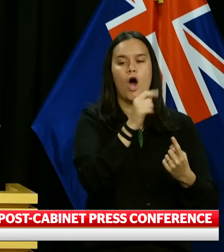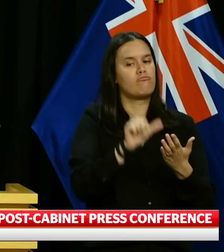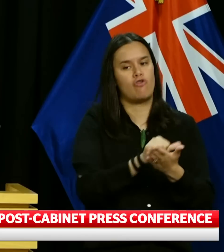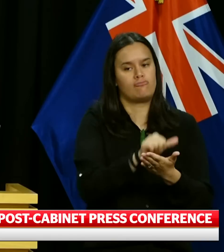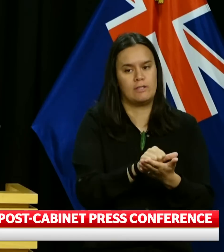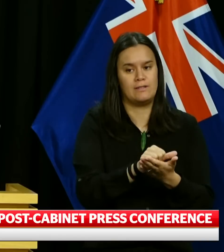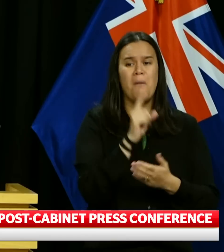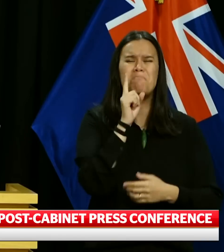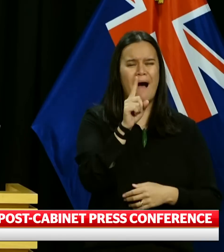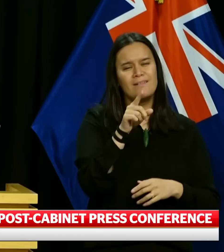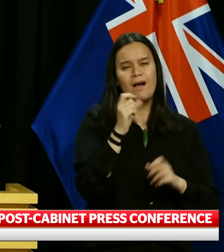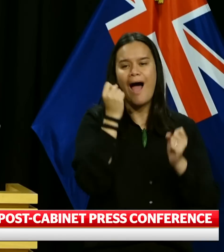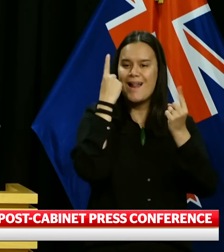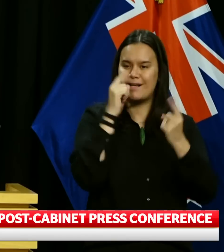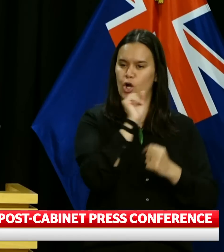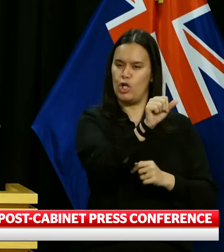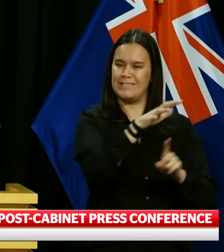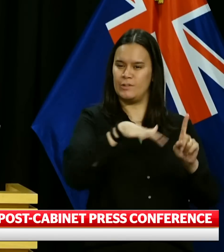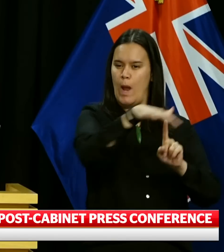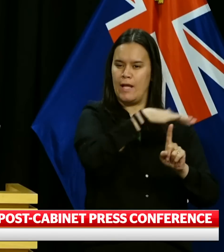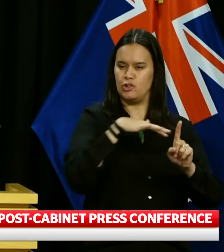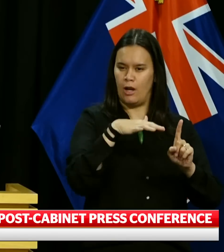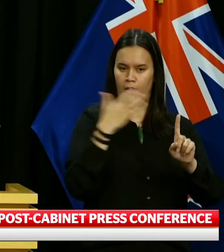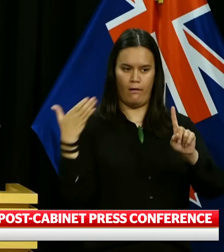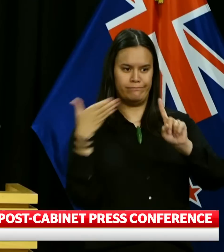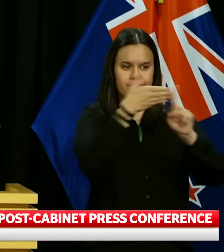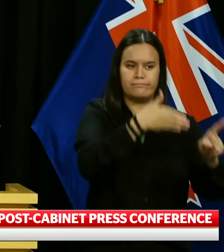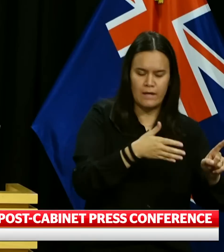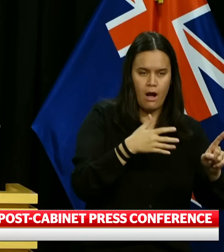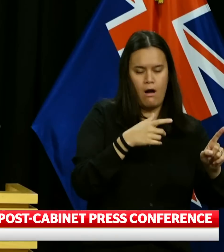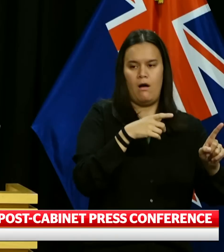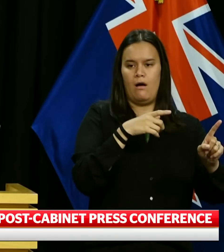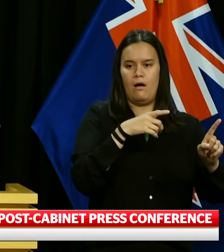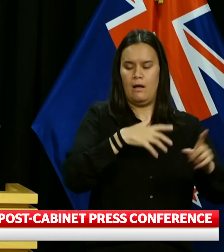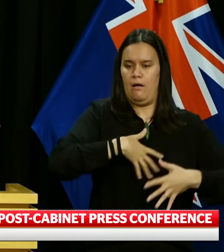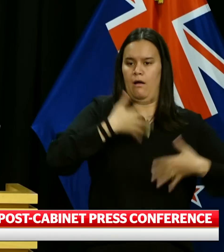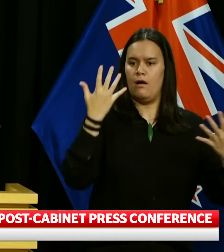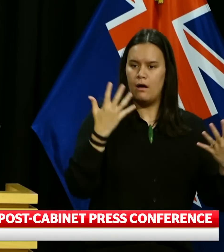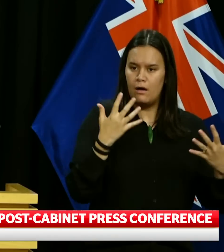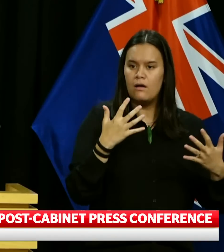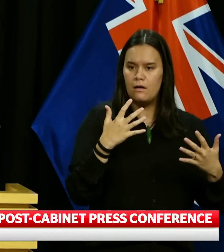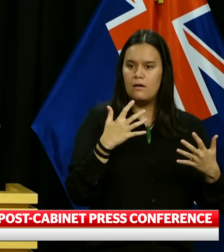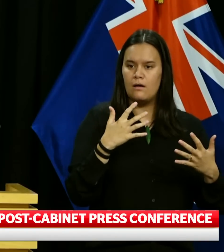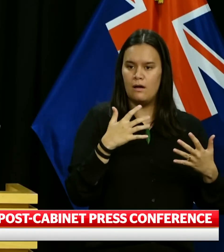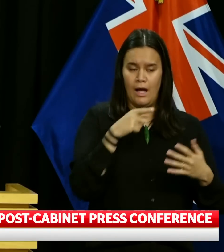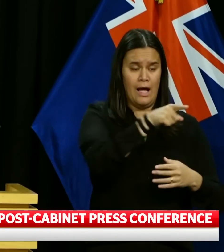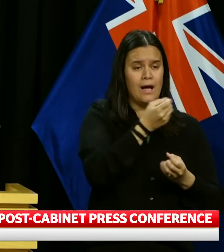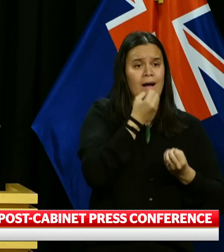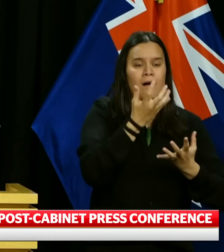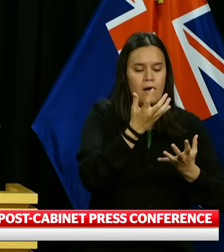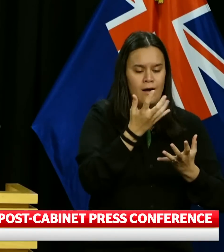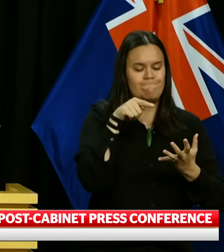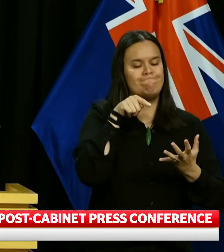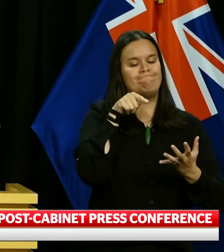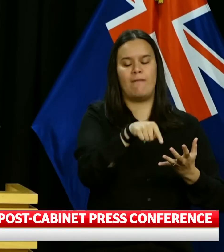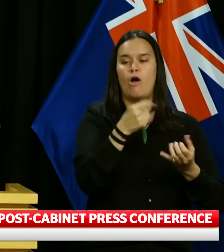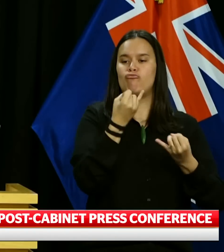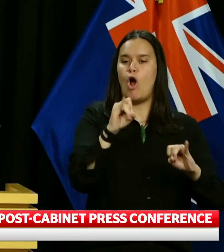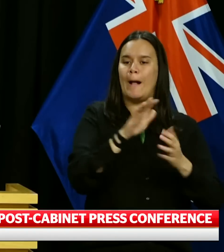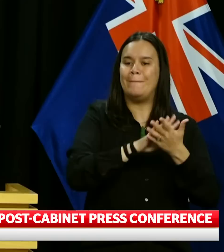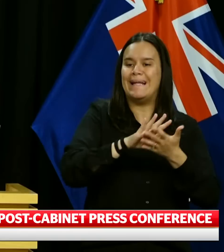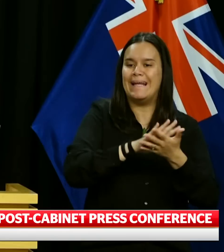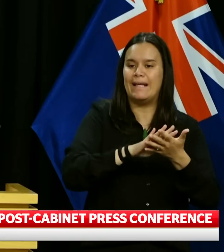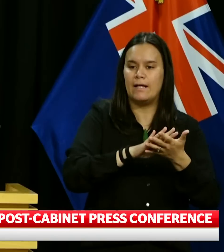I think some leeway should be given to someone saying something which on reflection they felt didn't convey what they were intending to